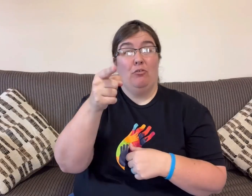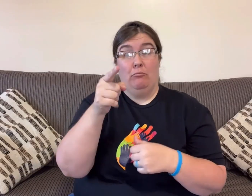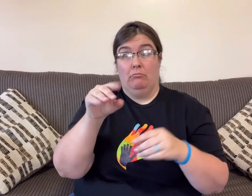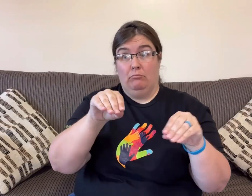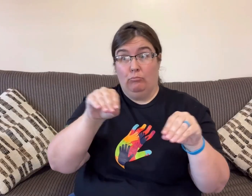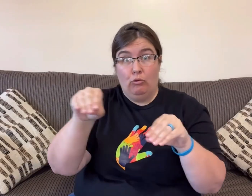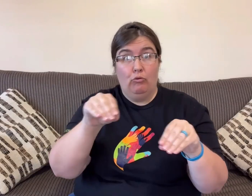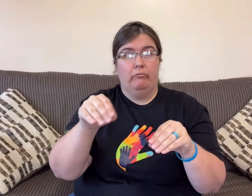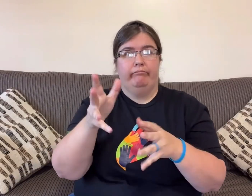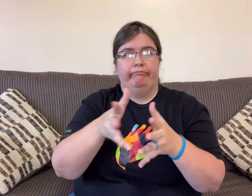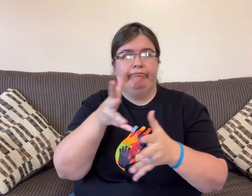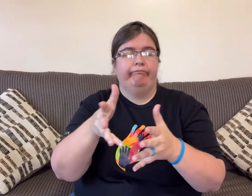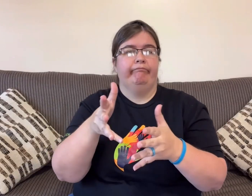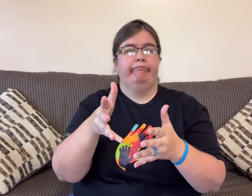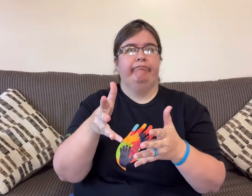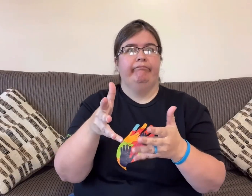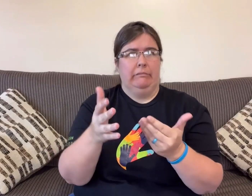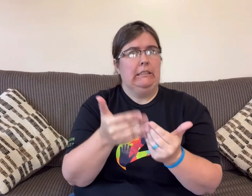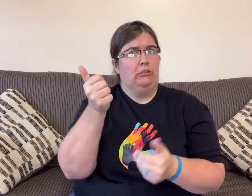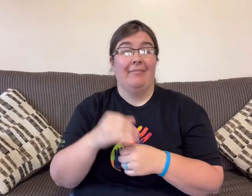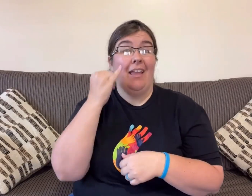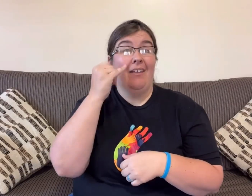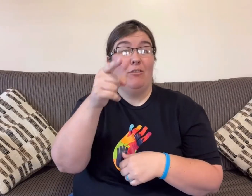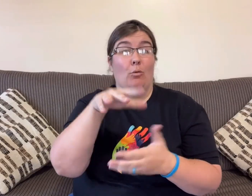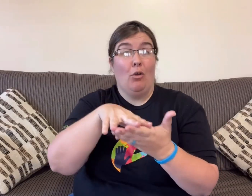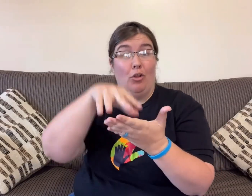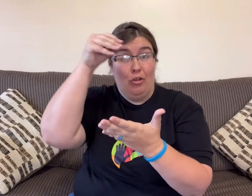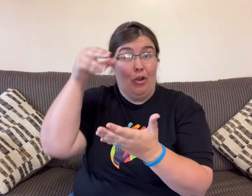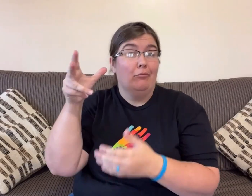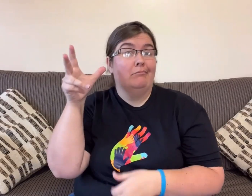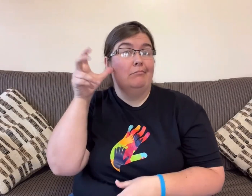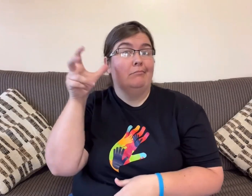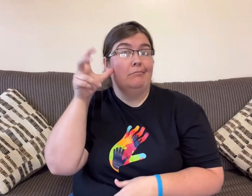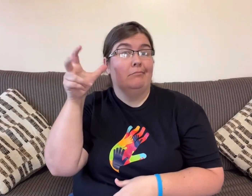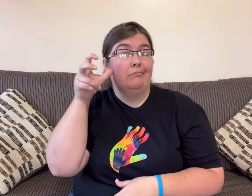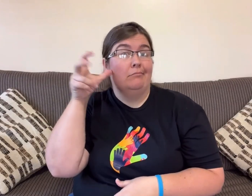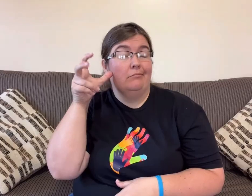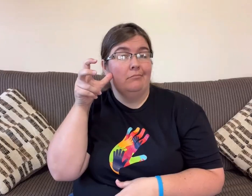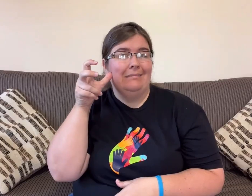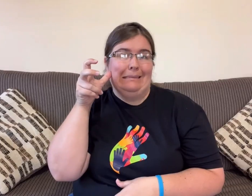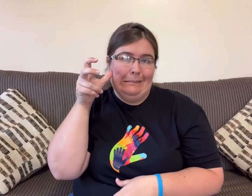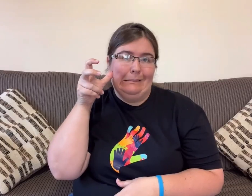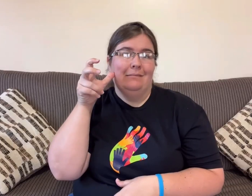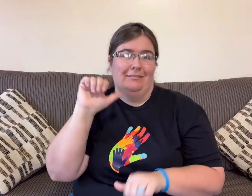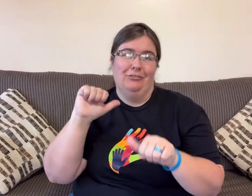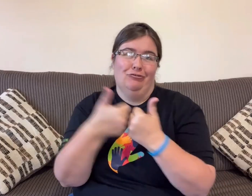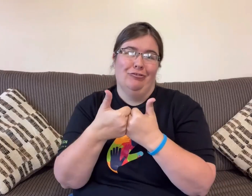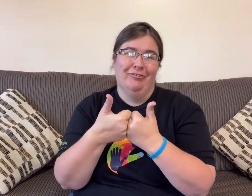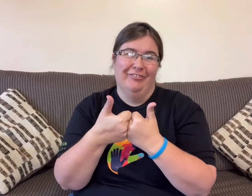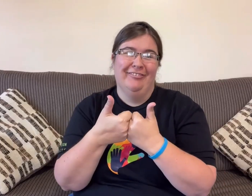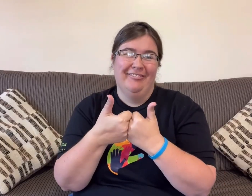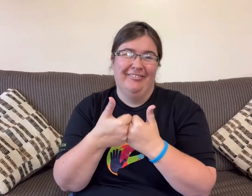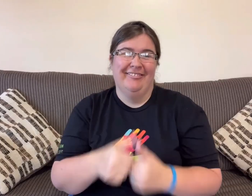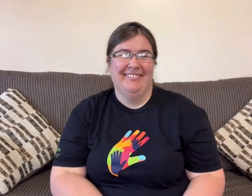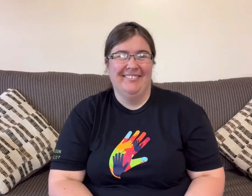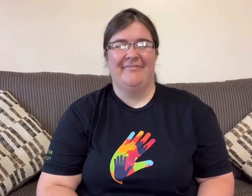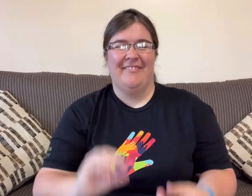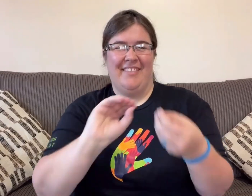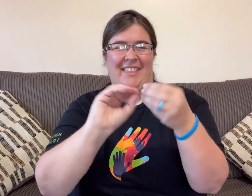a kinesthetic learner and you learn through movement, it's easy. But if you're an auditory learner, this may be a challenge.